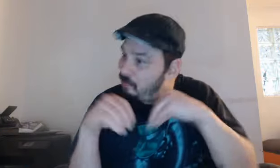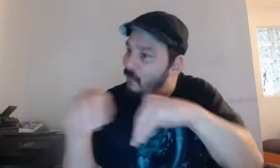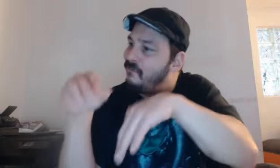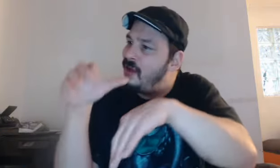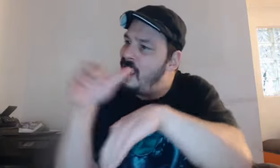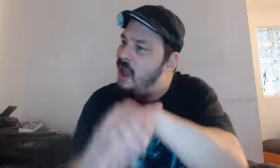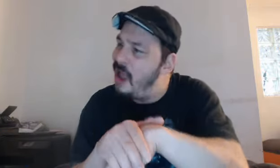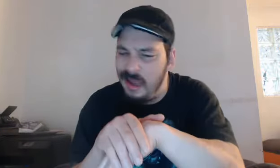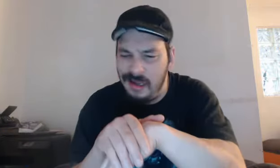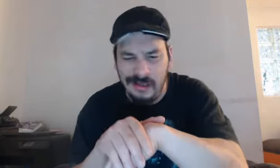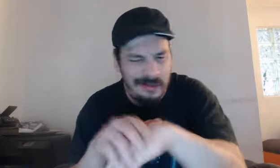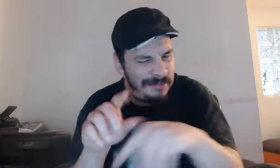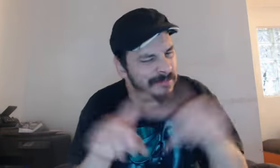ourselves.